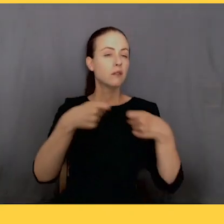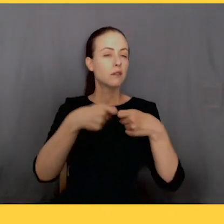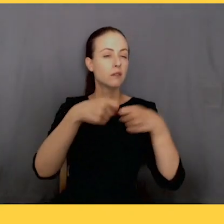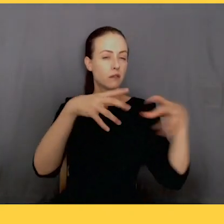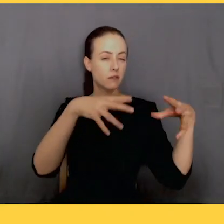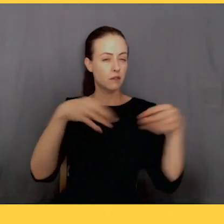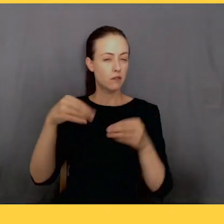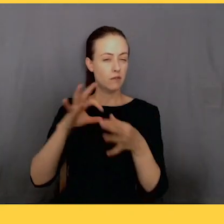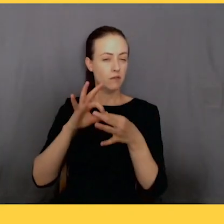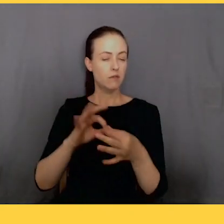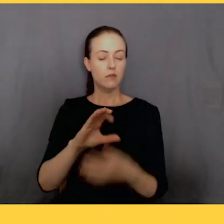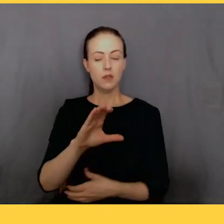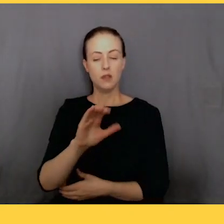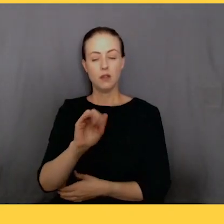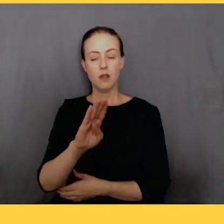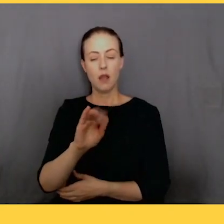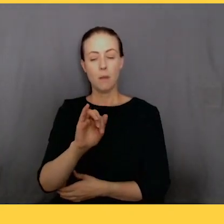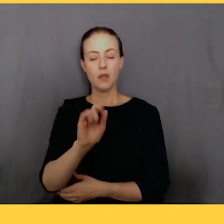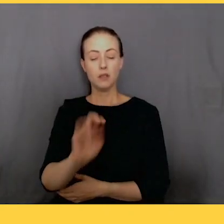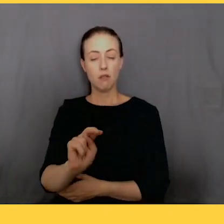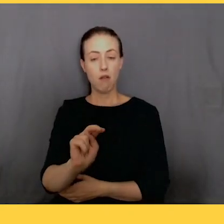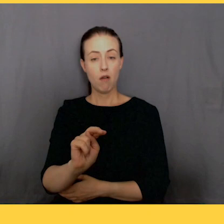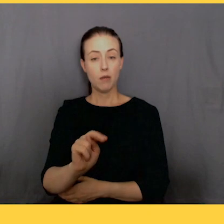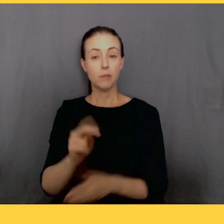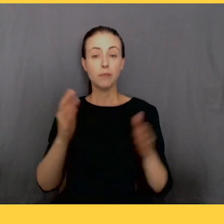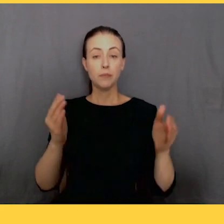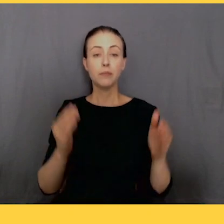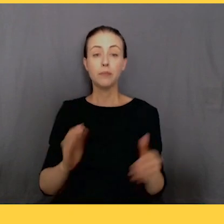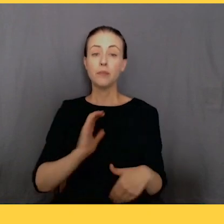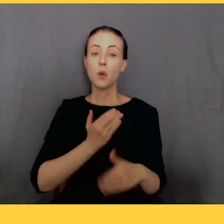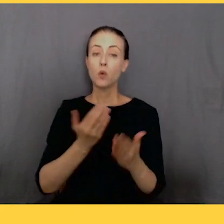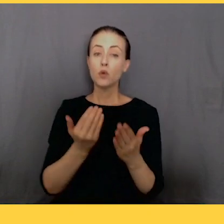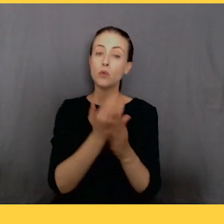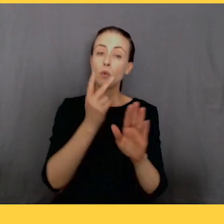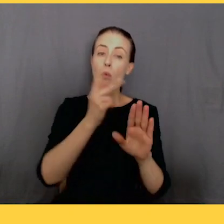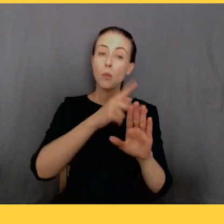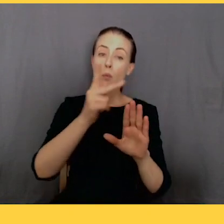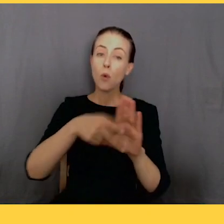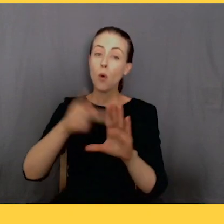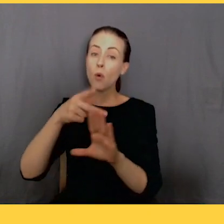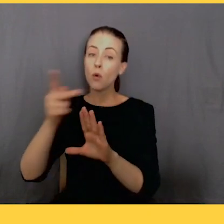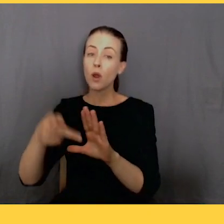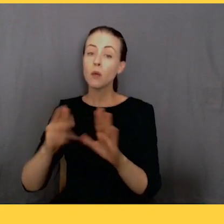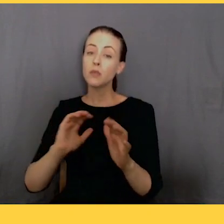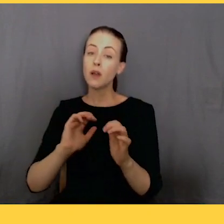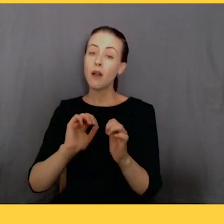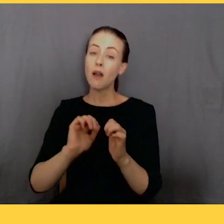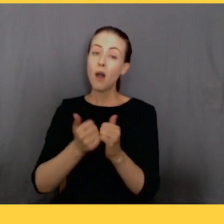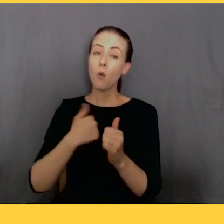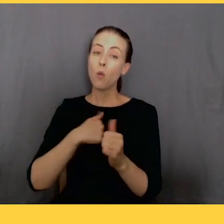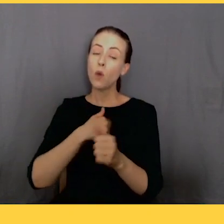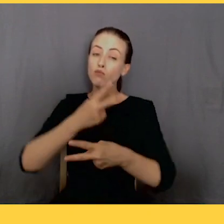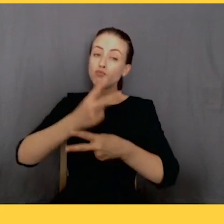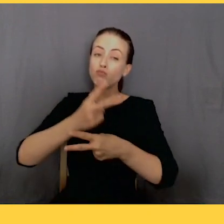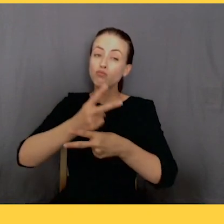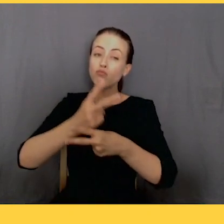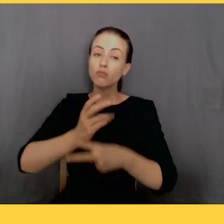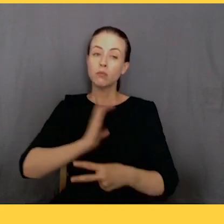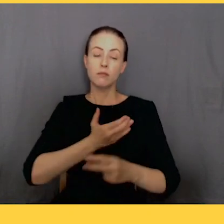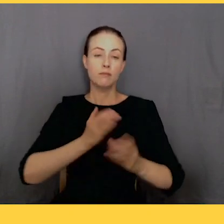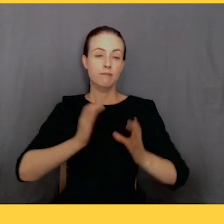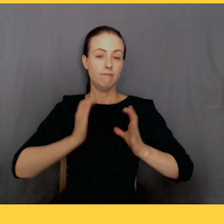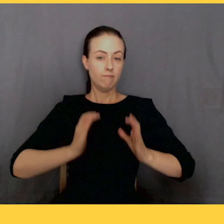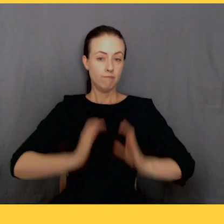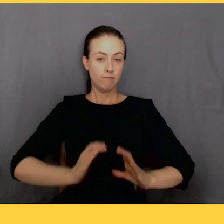Provide information on our customer care programs and highlight our community engagement efforts for the coming months. Provide additional safety